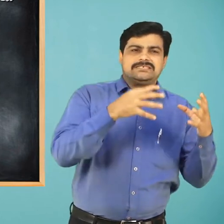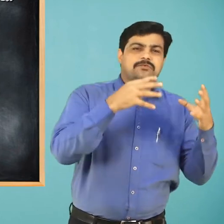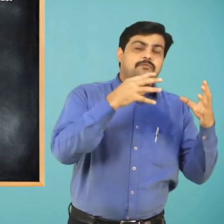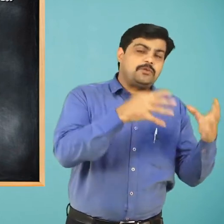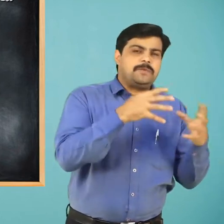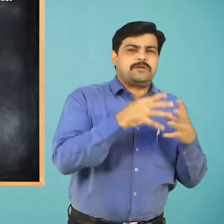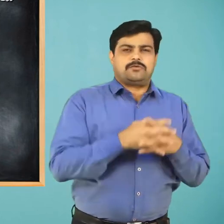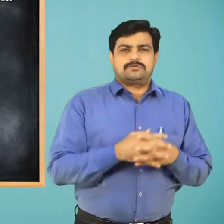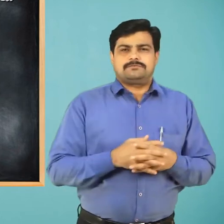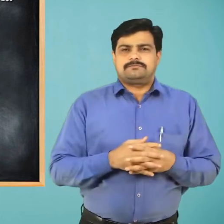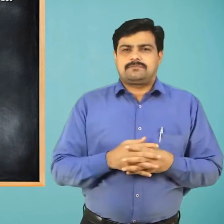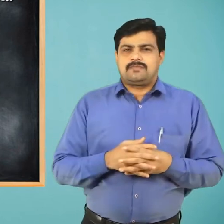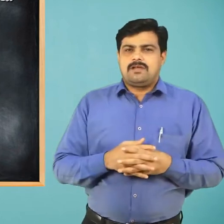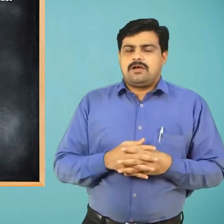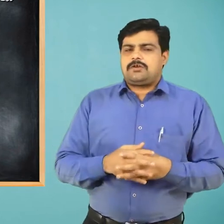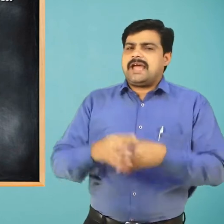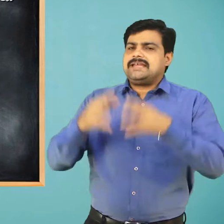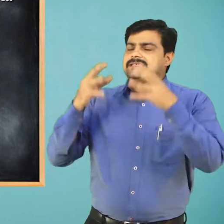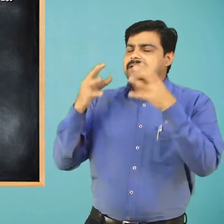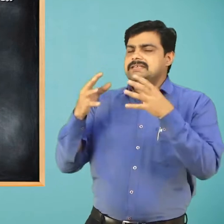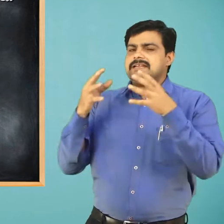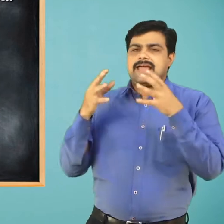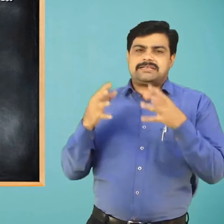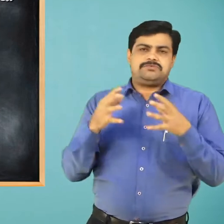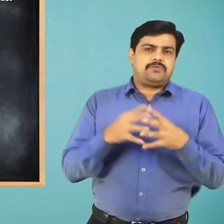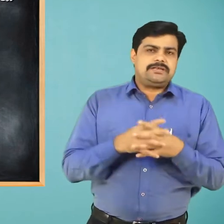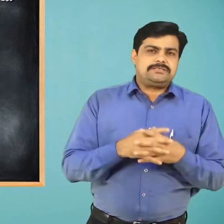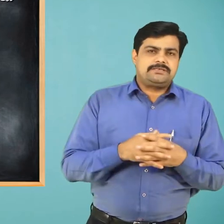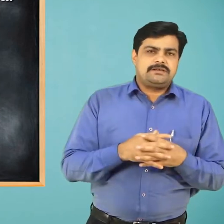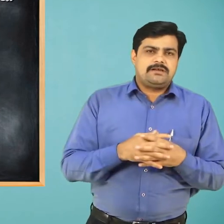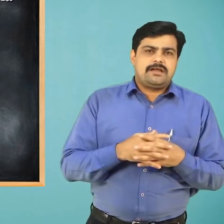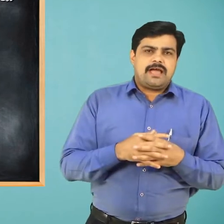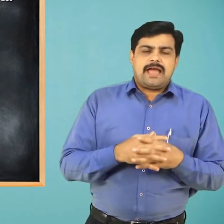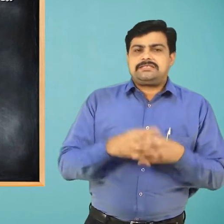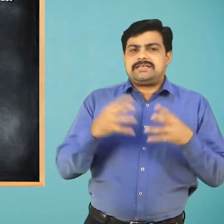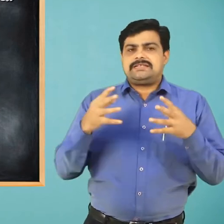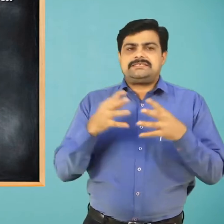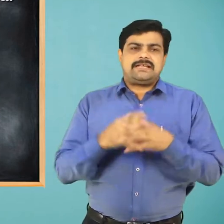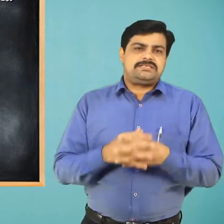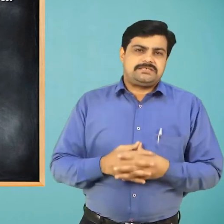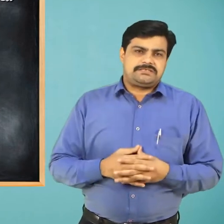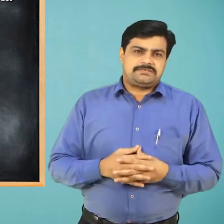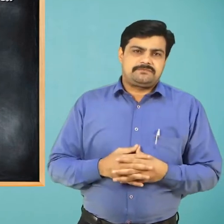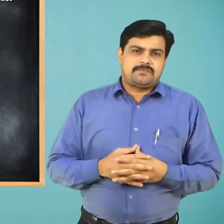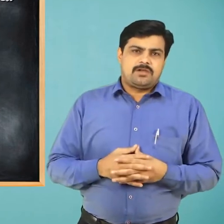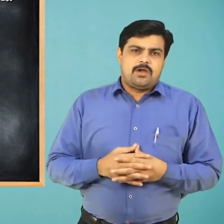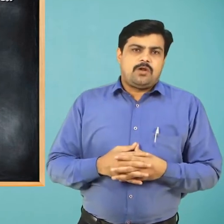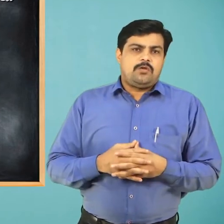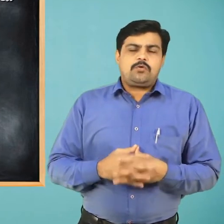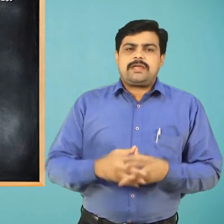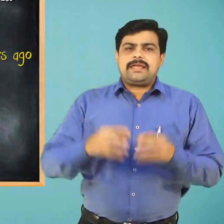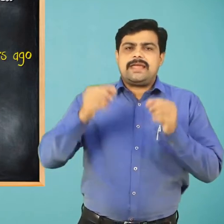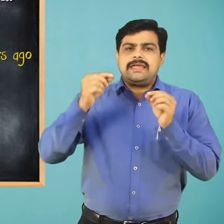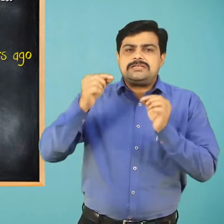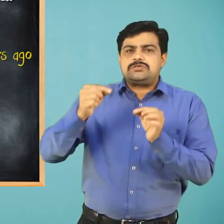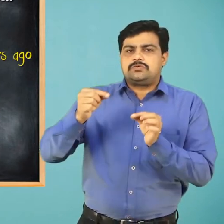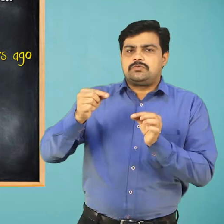decision would be wrong. Write it in active voice and say the sentence. Looking